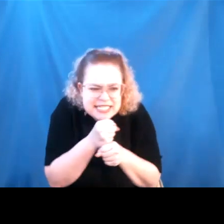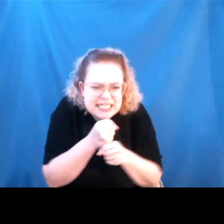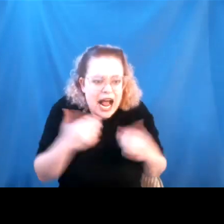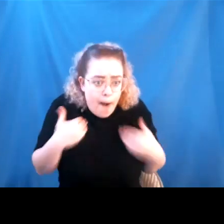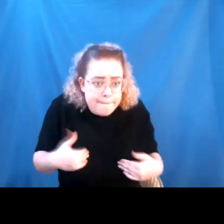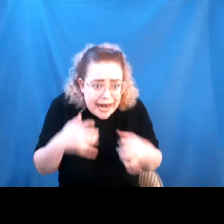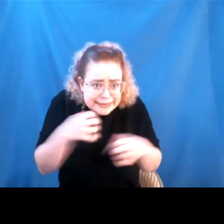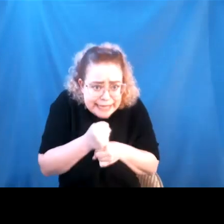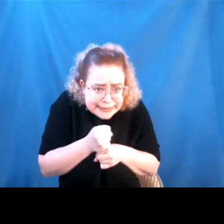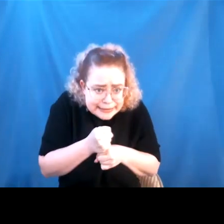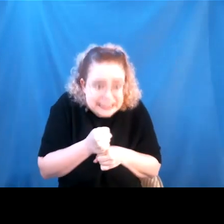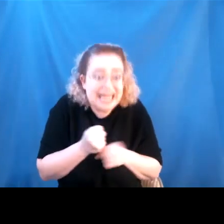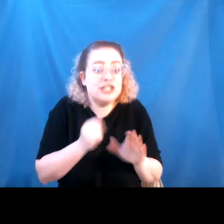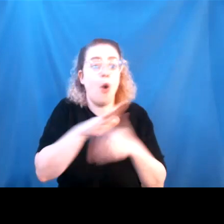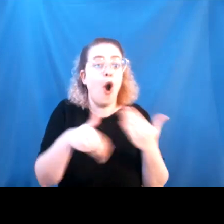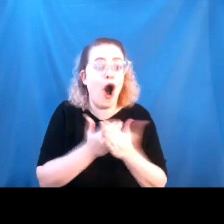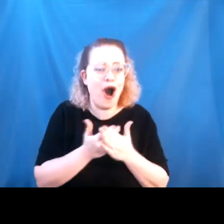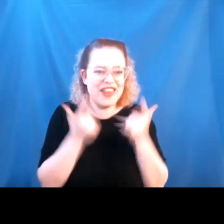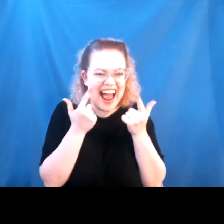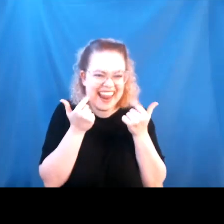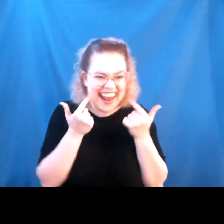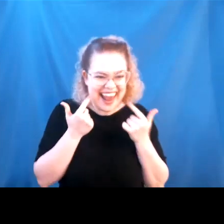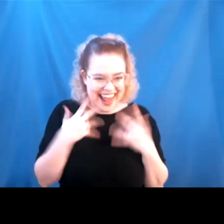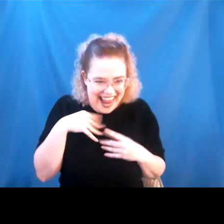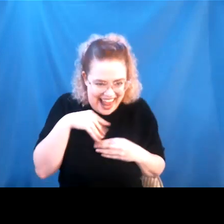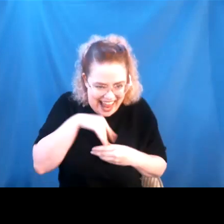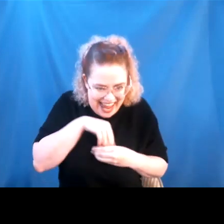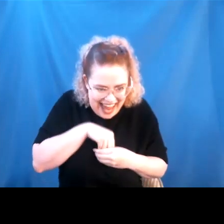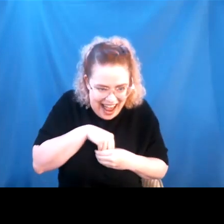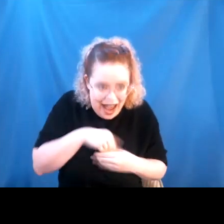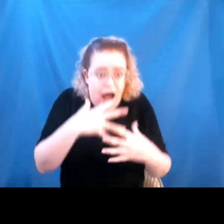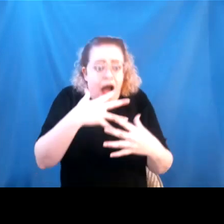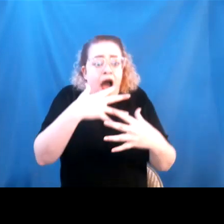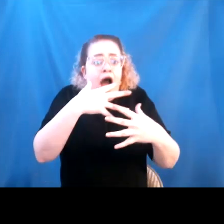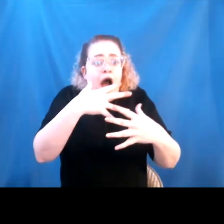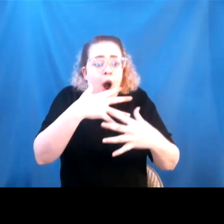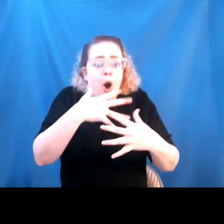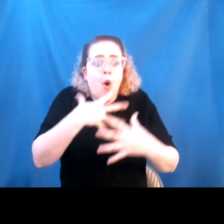enough to squeeze out all the wiggles. Then she breathes deep